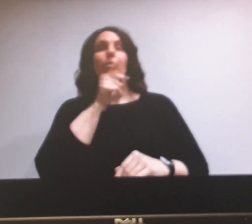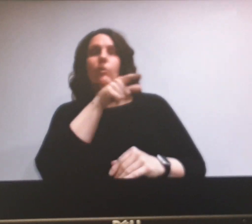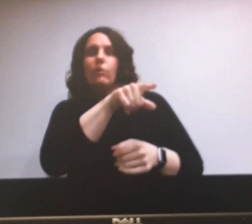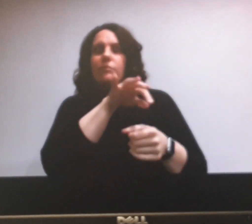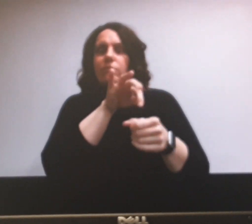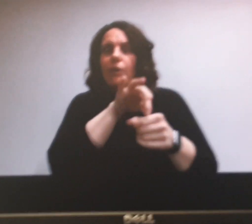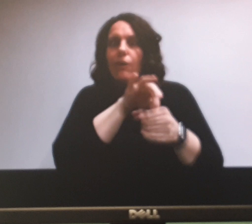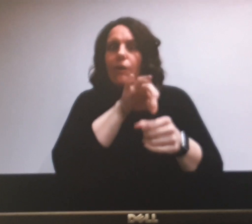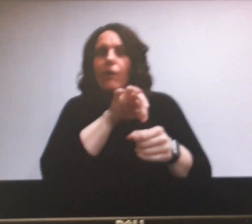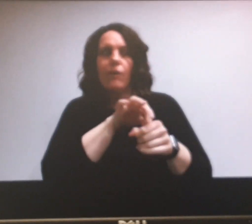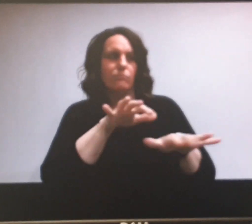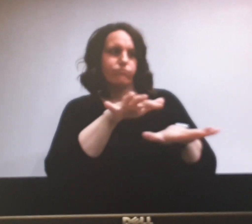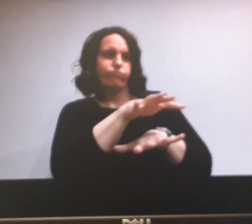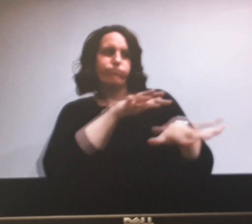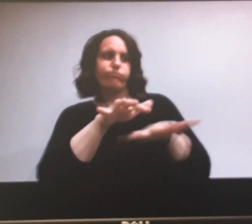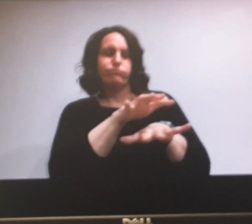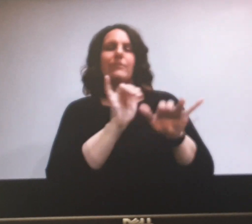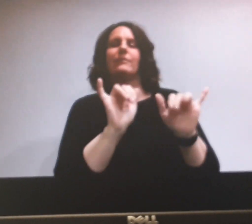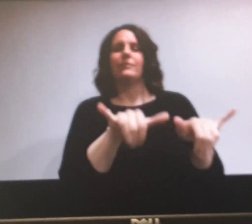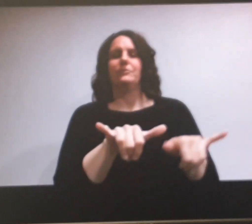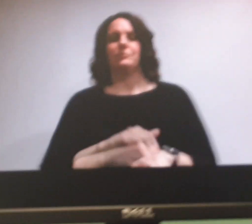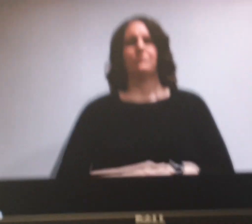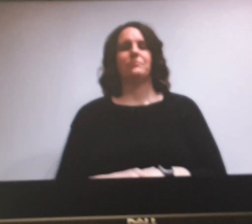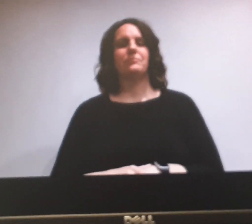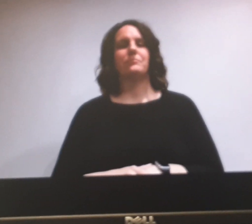so we know how the delegates should vote, how things are run.